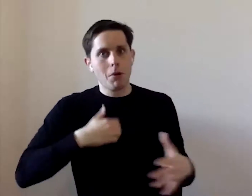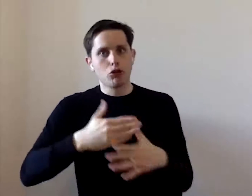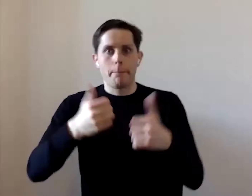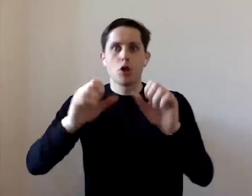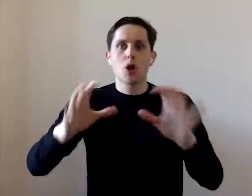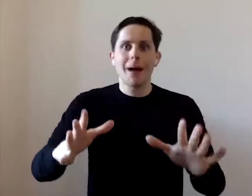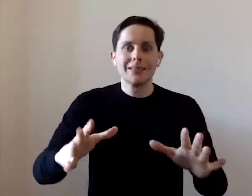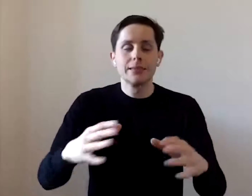was